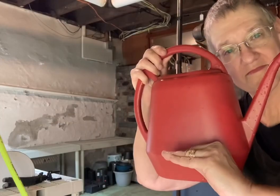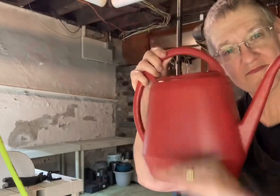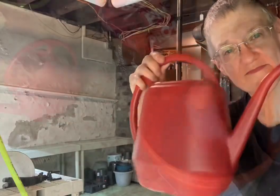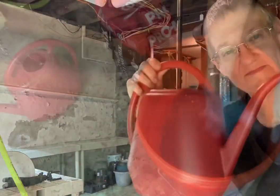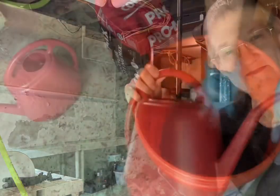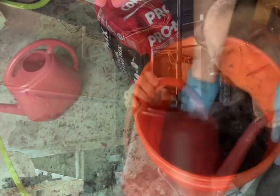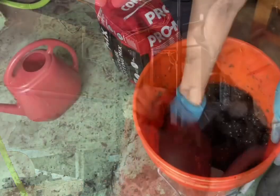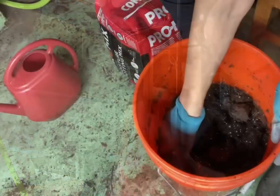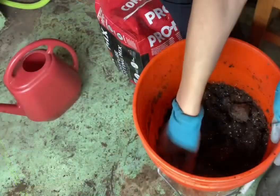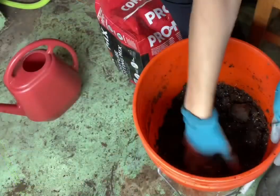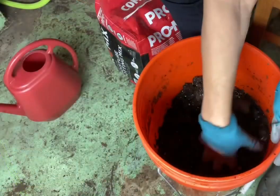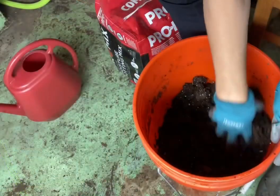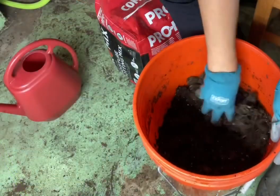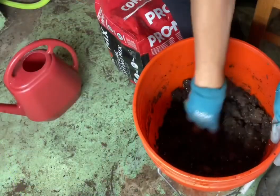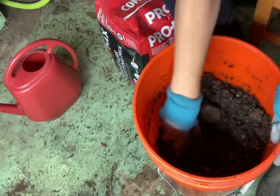That drained the whole thing.